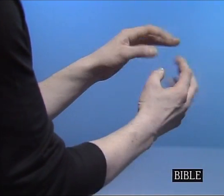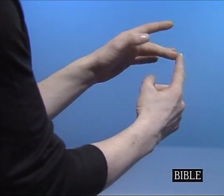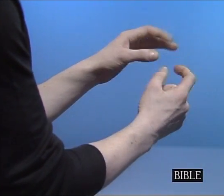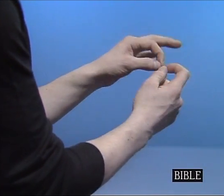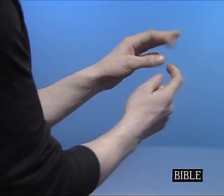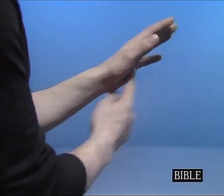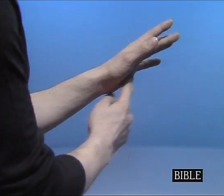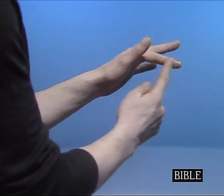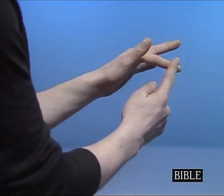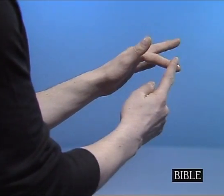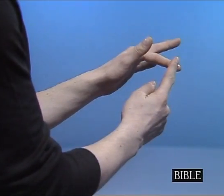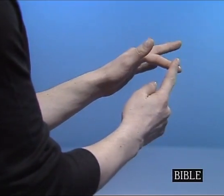Bible.